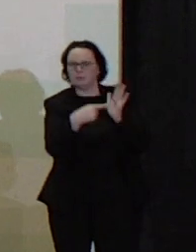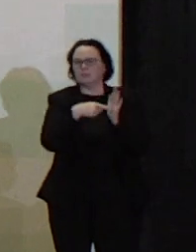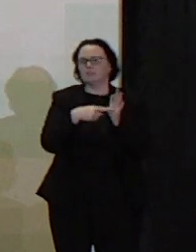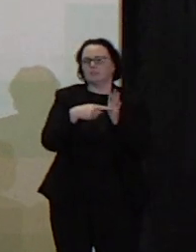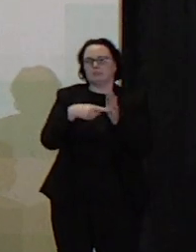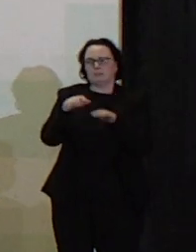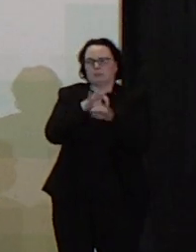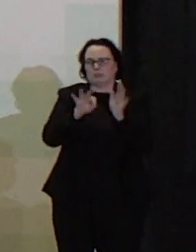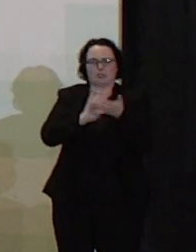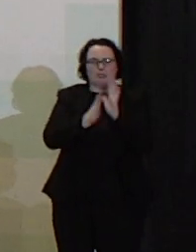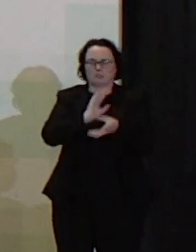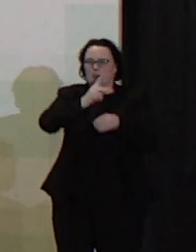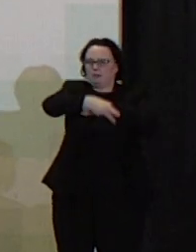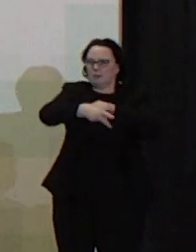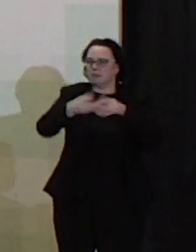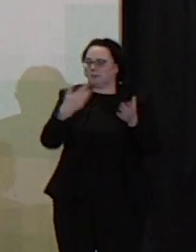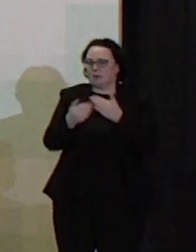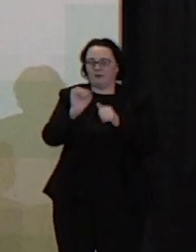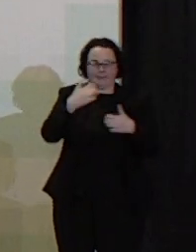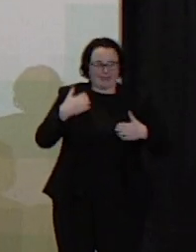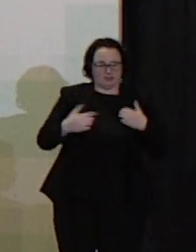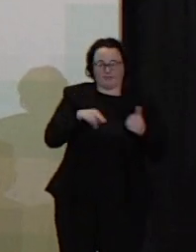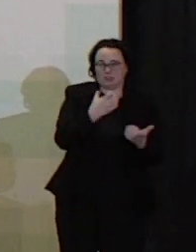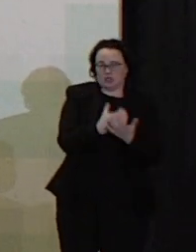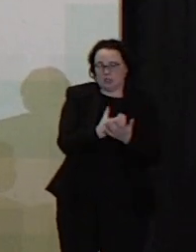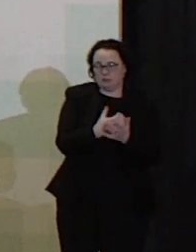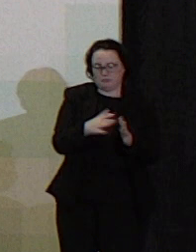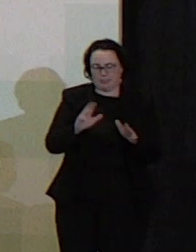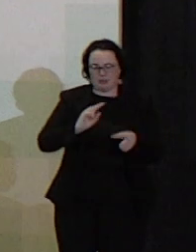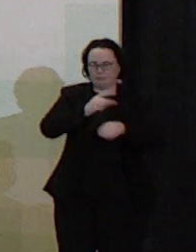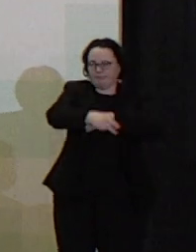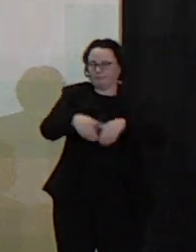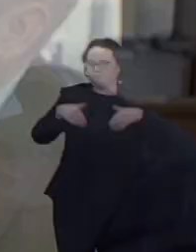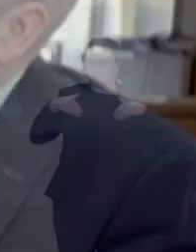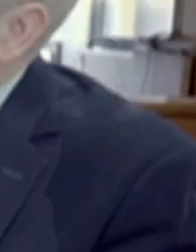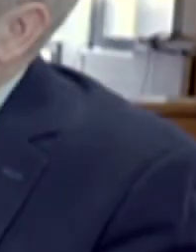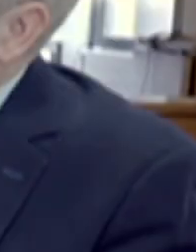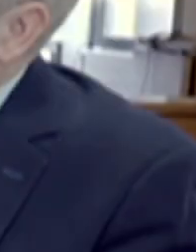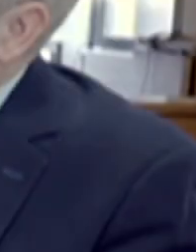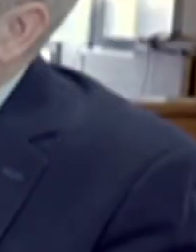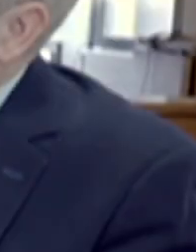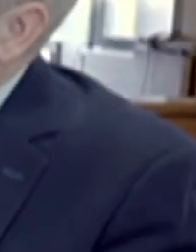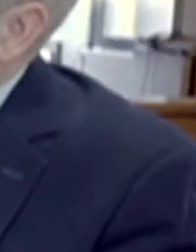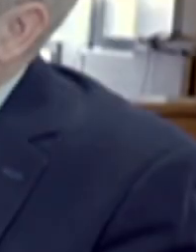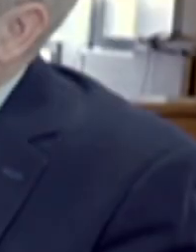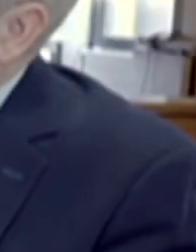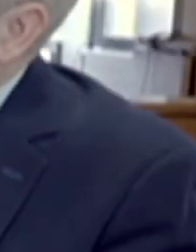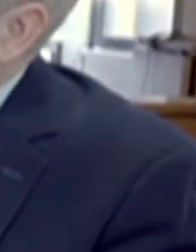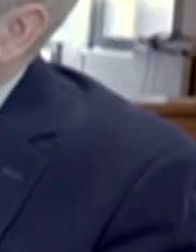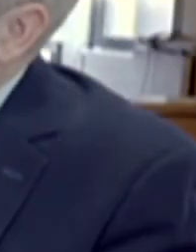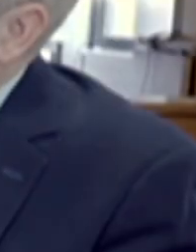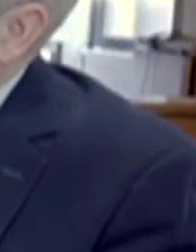couldn't intervene regardless of the interests of the child in that particular case. Similarly, in the